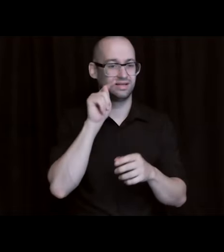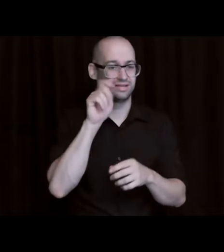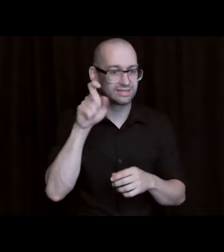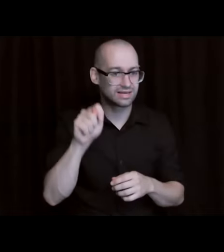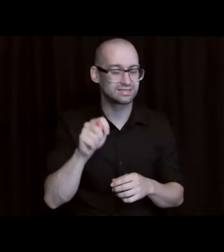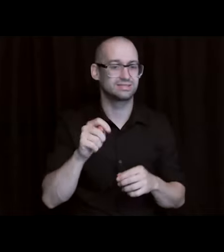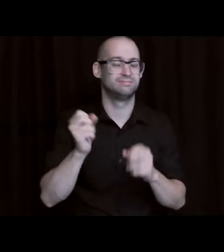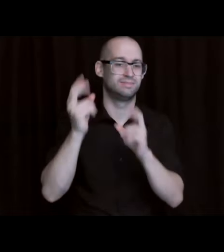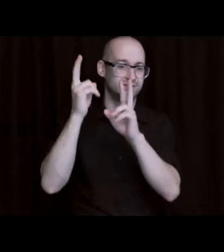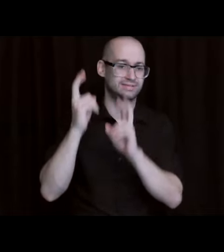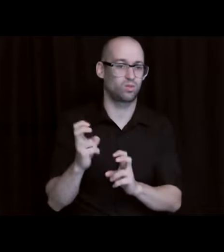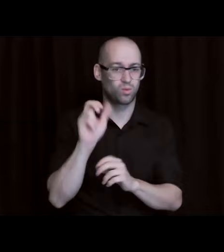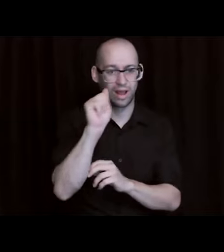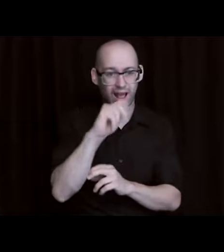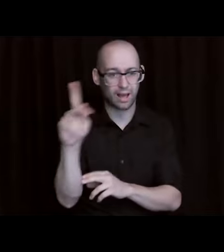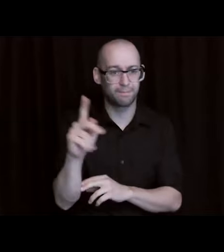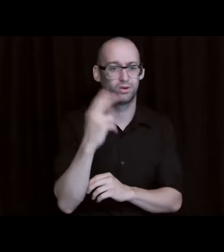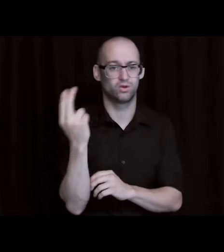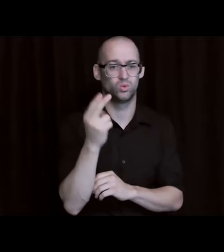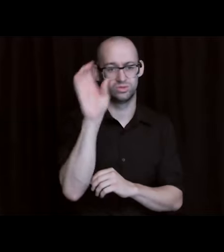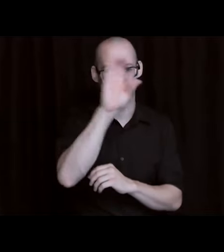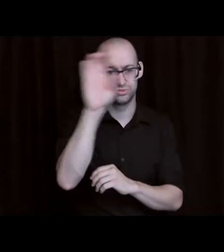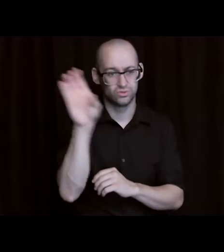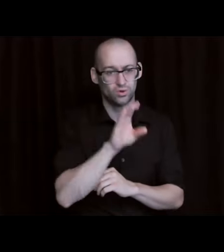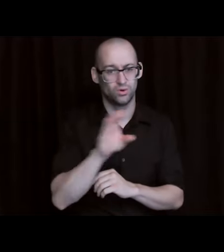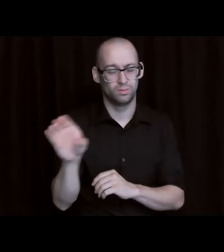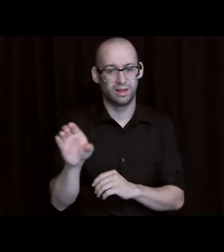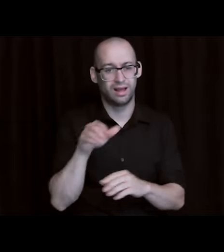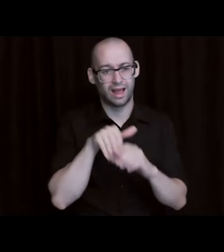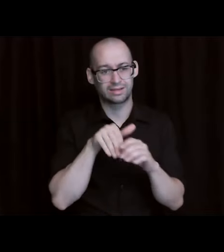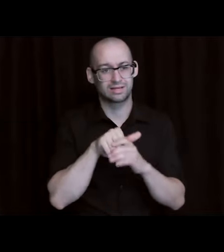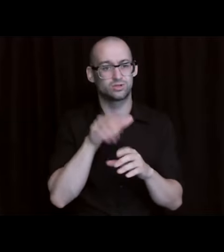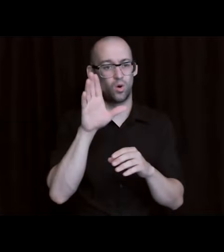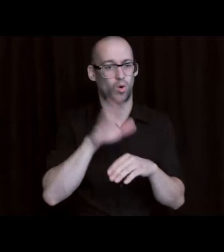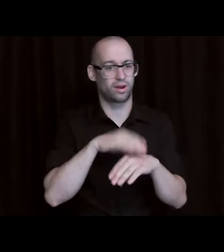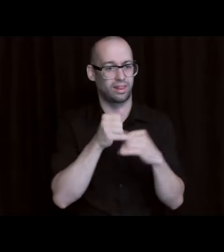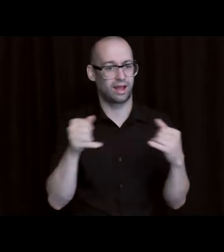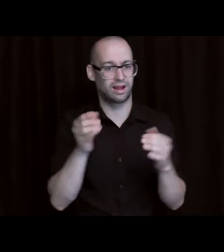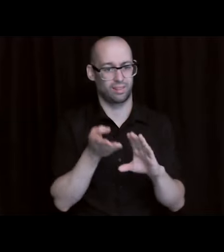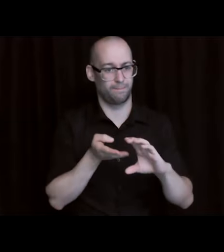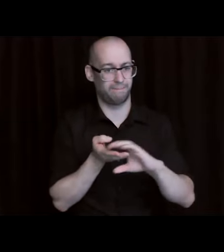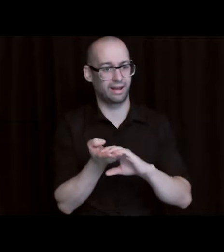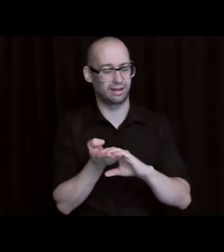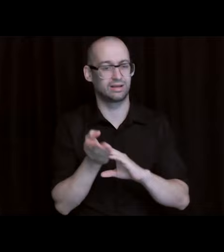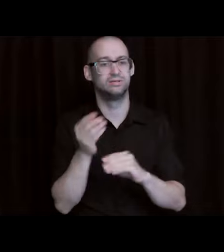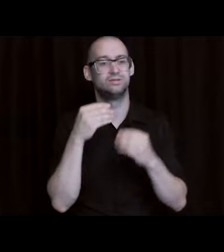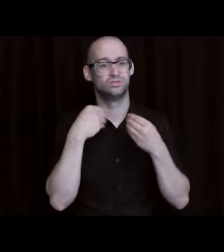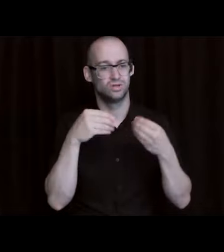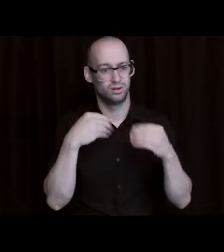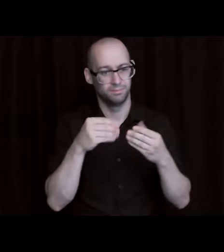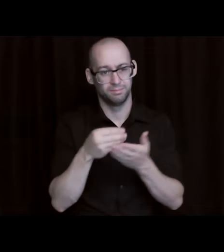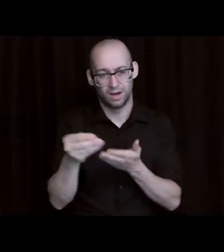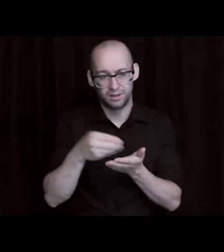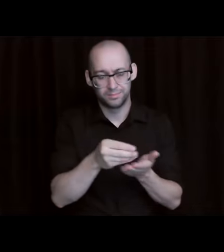apps, using Zoom, even accessing on like banking and shopping. And some even sought to like master technology a little bit better.